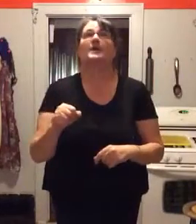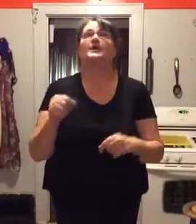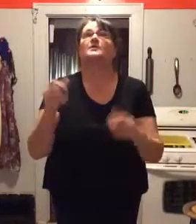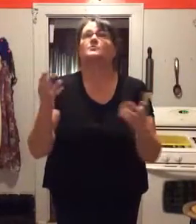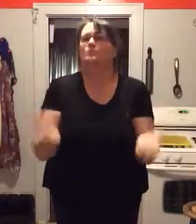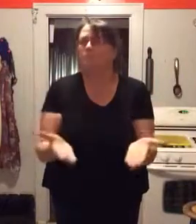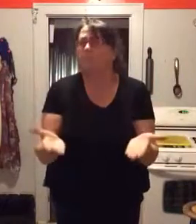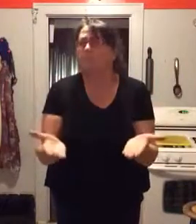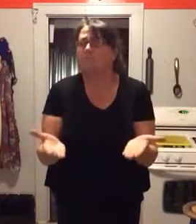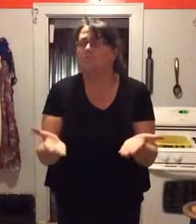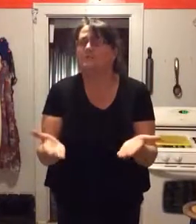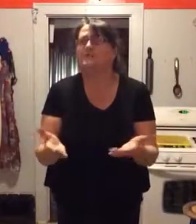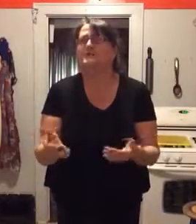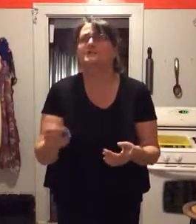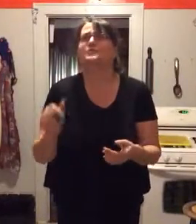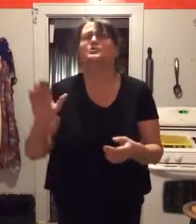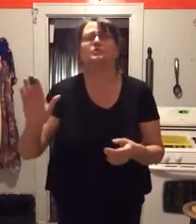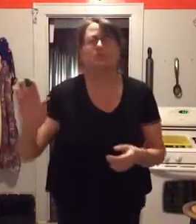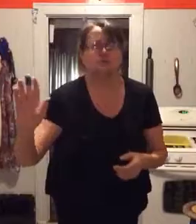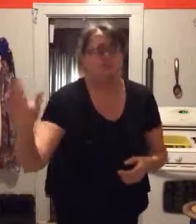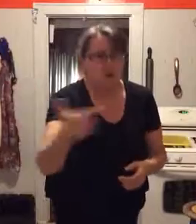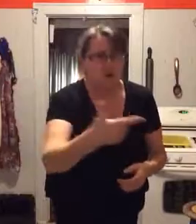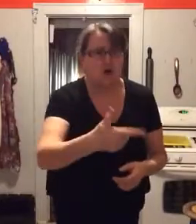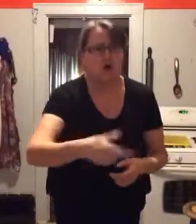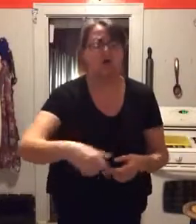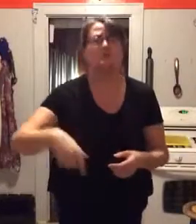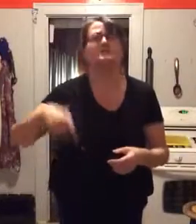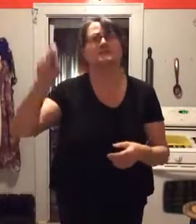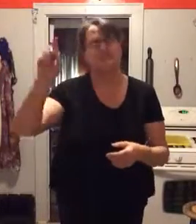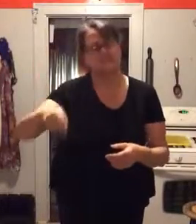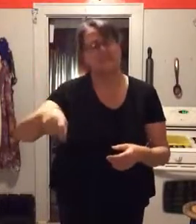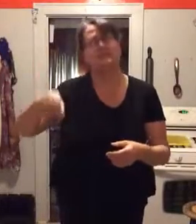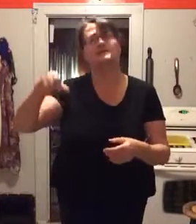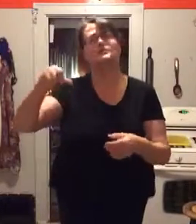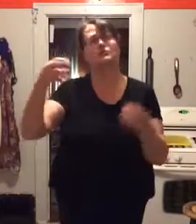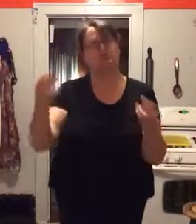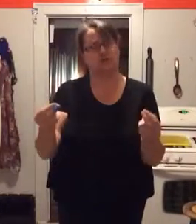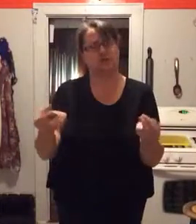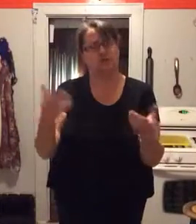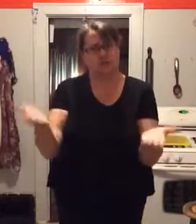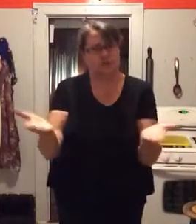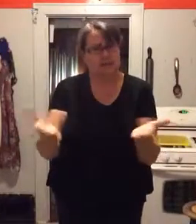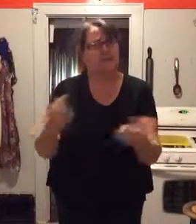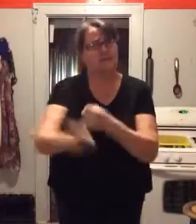you in this new year. Now, I've given a lot of speeches about education,